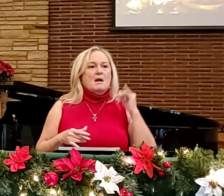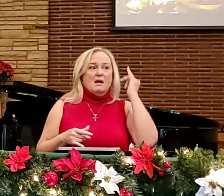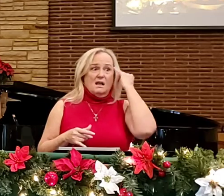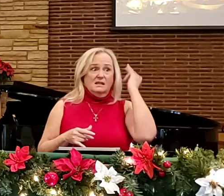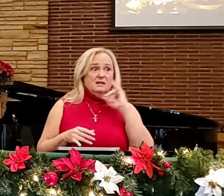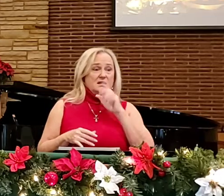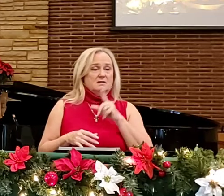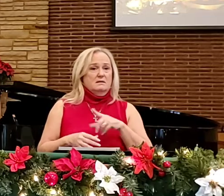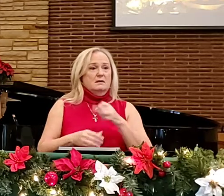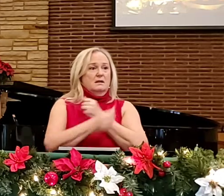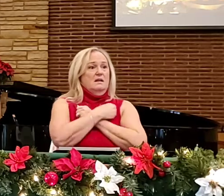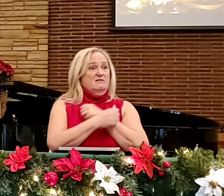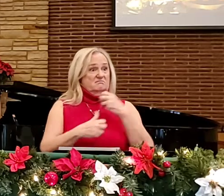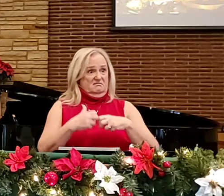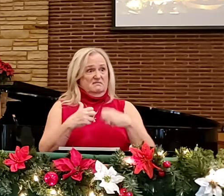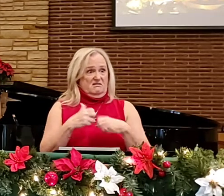hard.